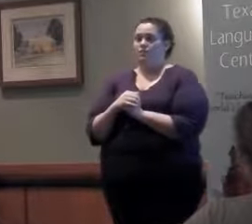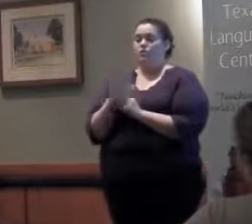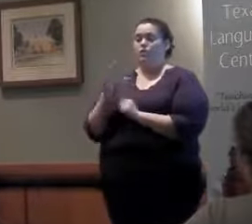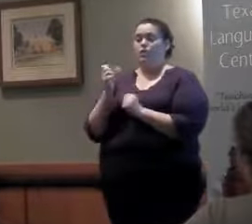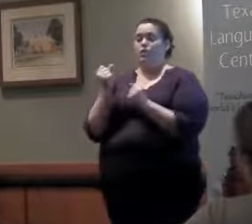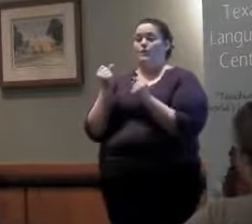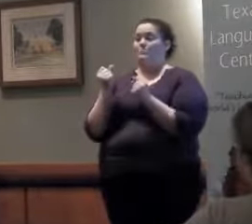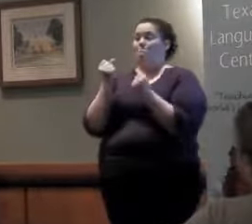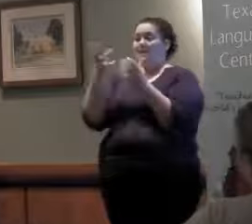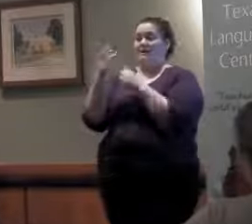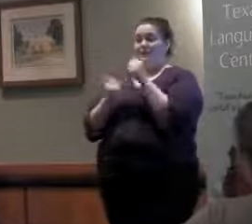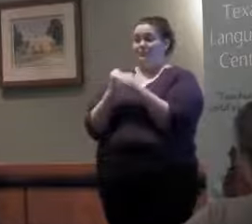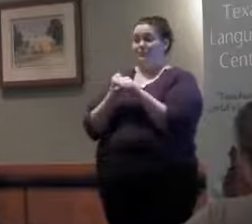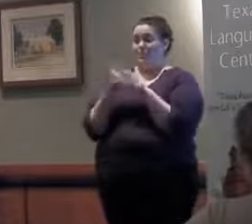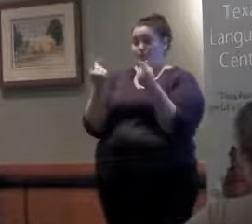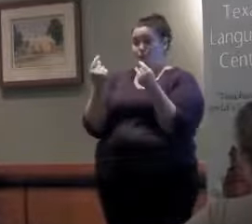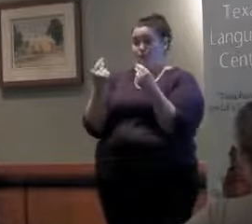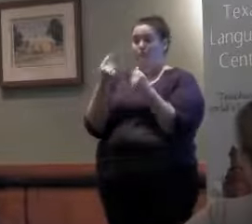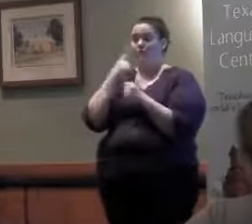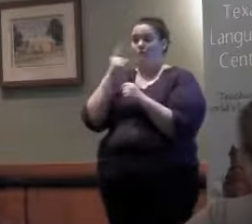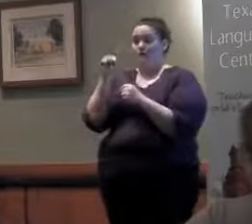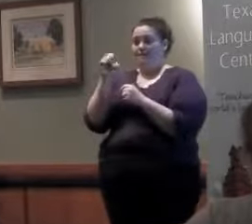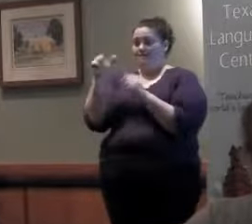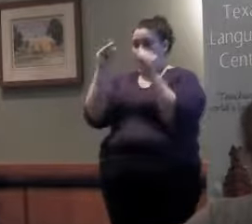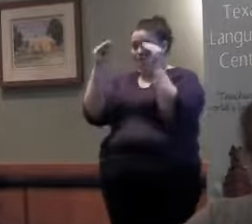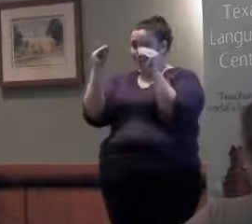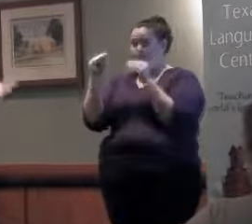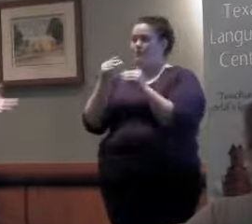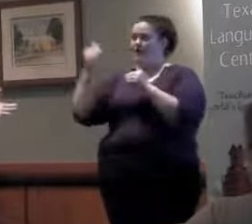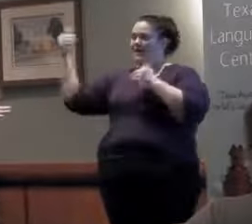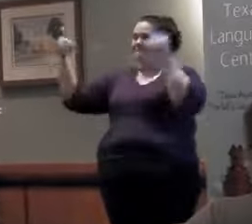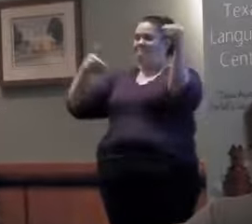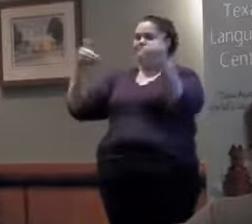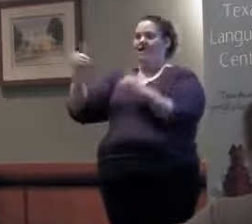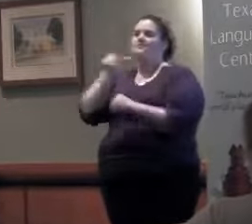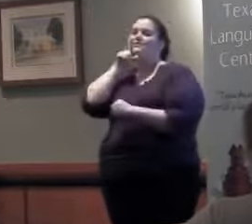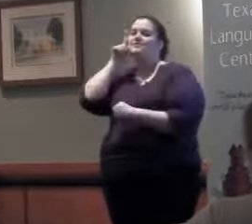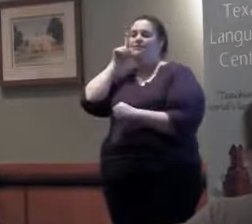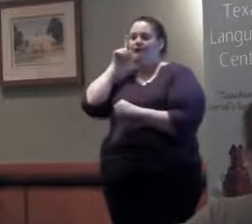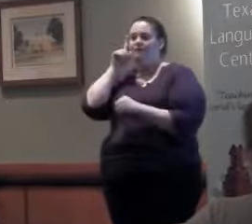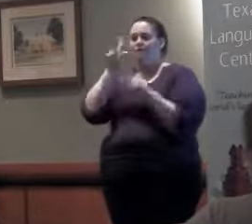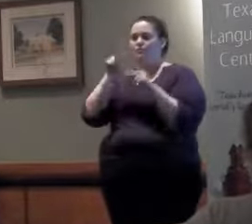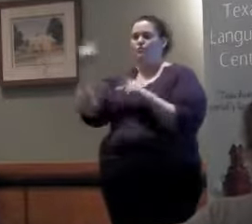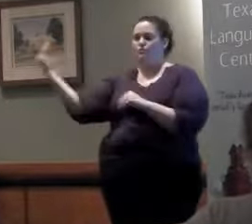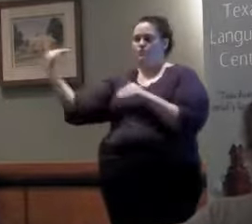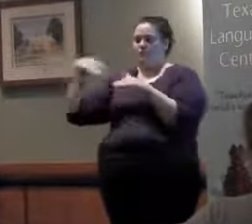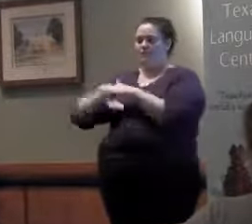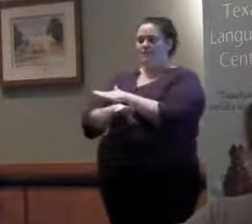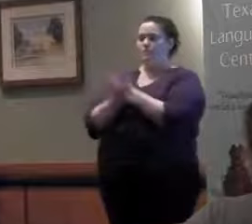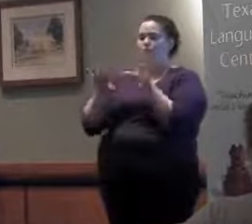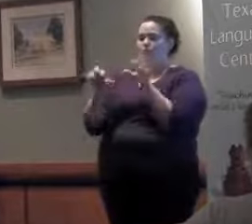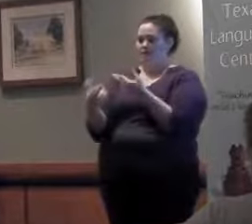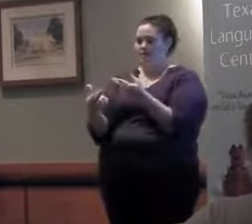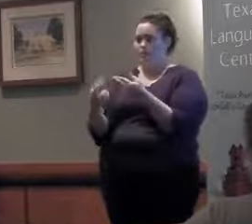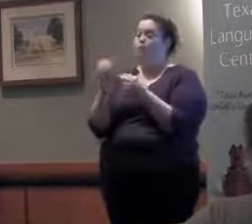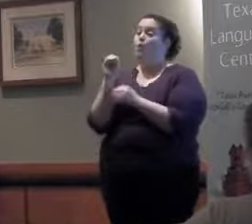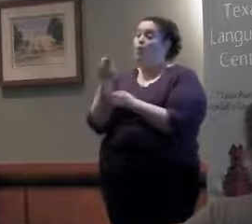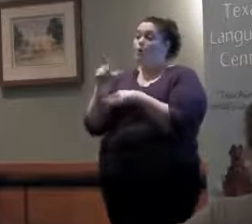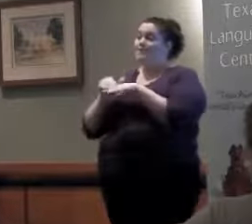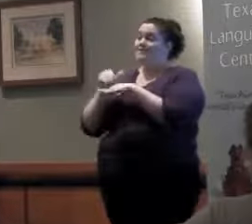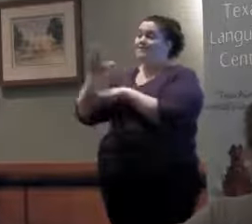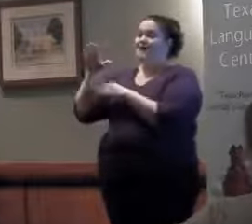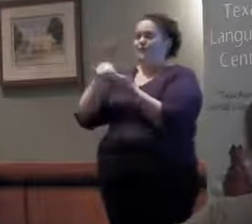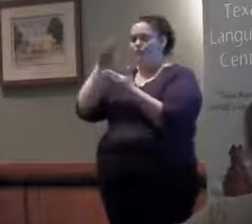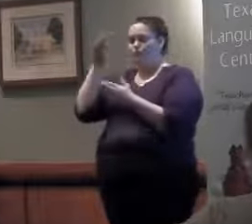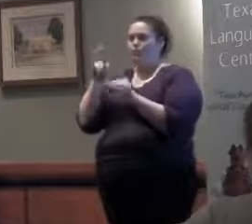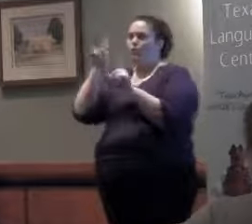deaf visitors to the classroom, or just have students go out into the community. But this is yet another resource that